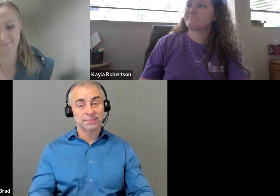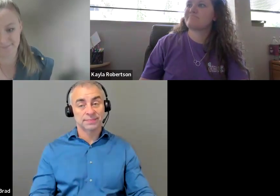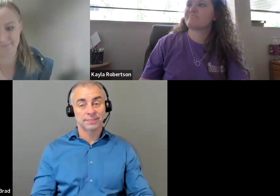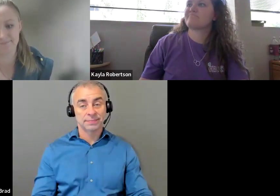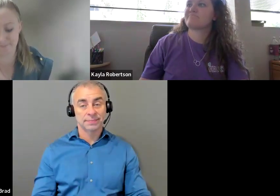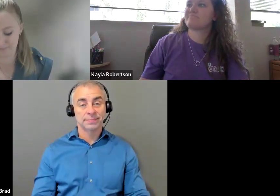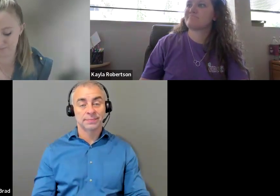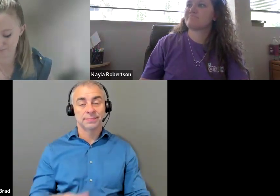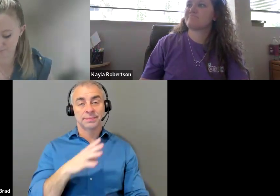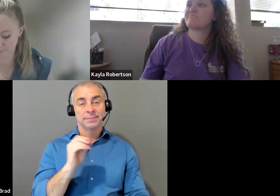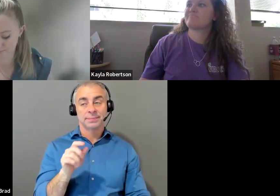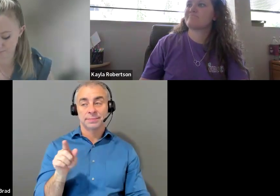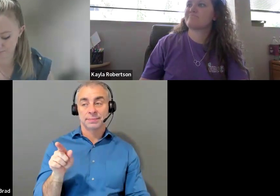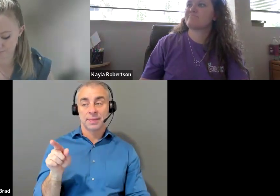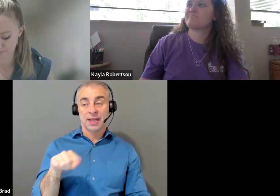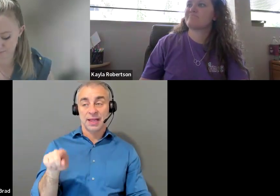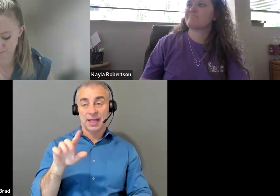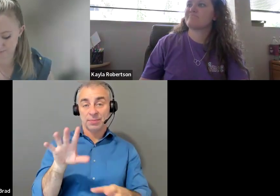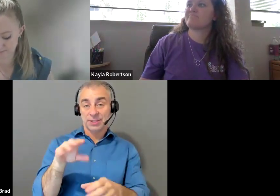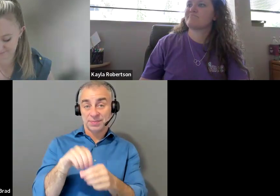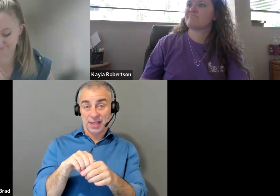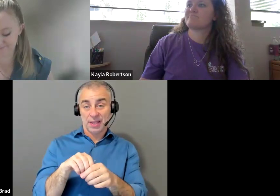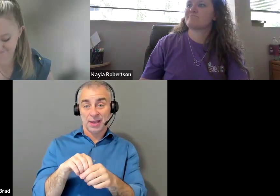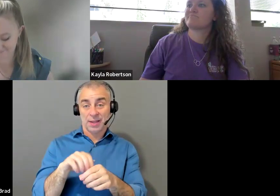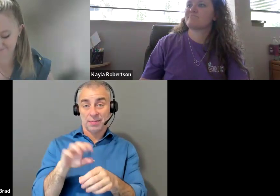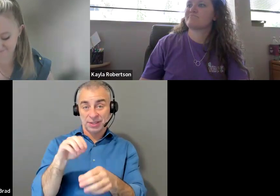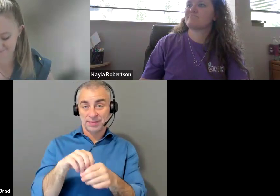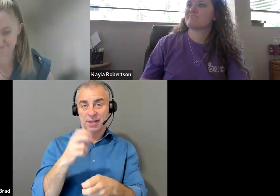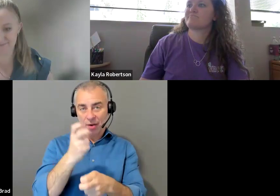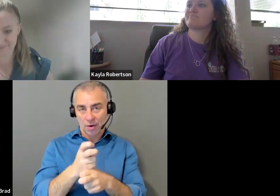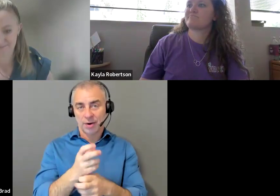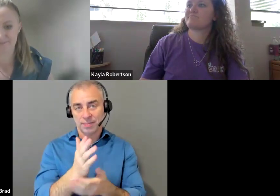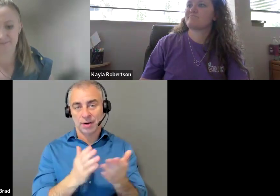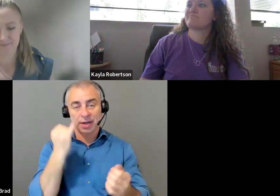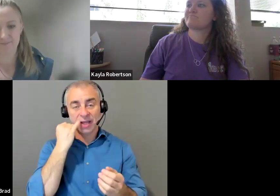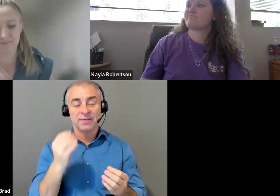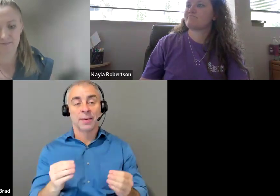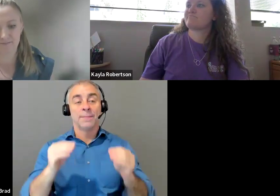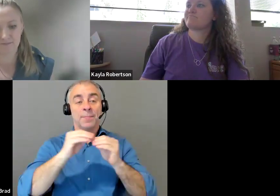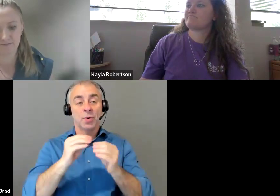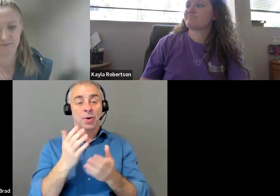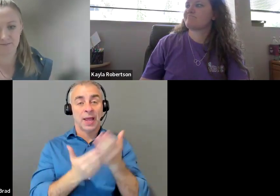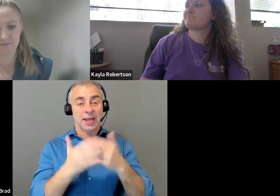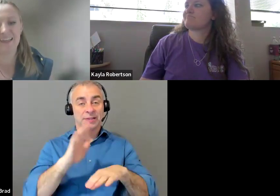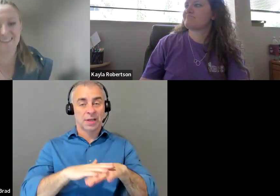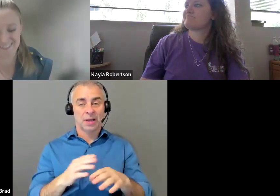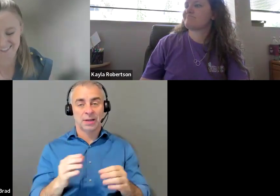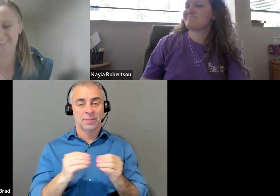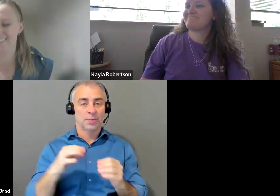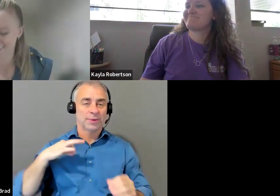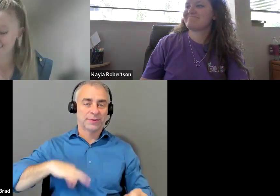And getting them to participate is probably the hard part. So the more hands-on you are, the better it is.